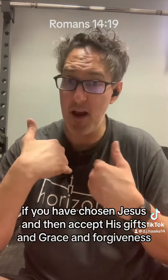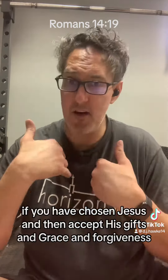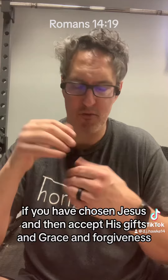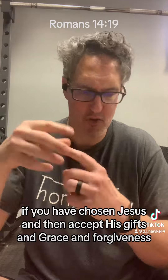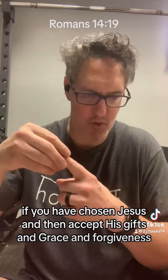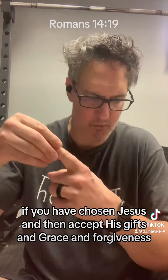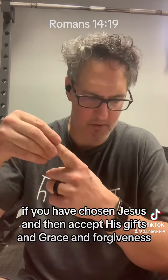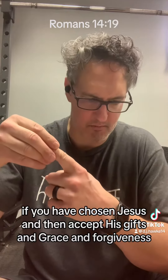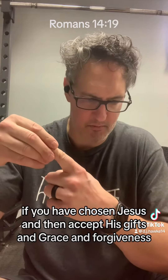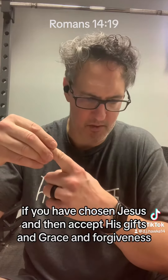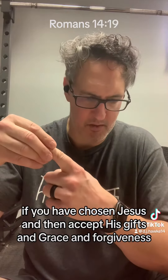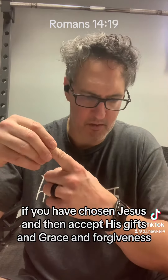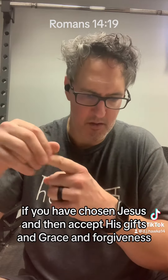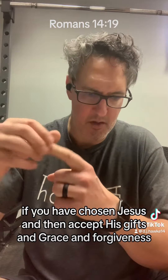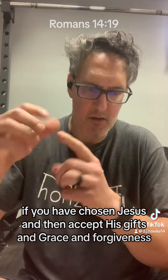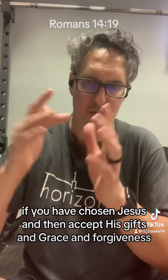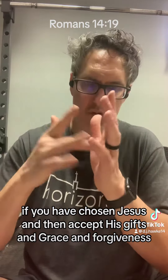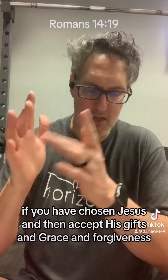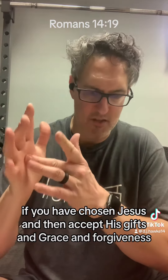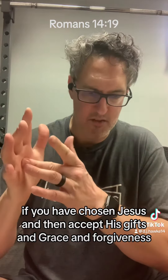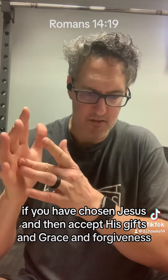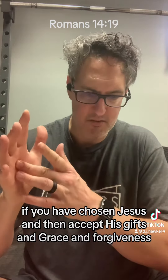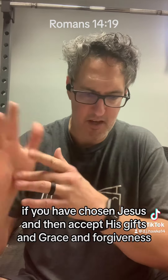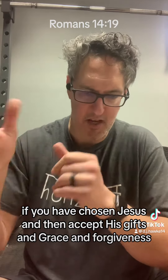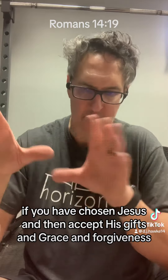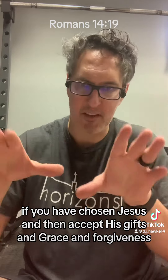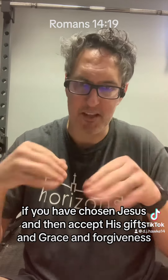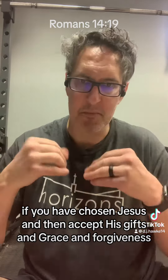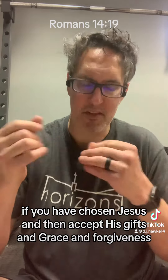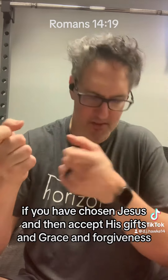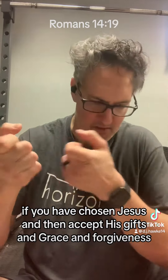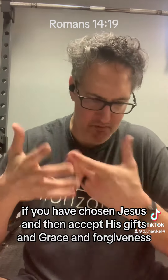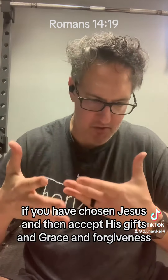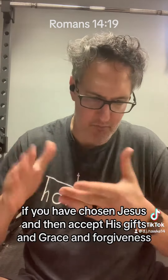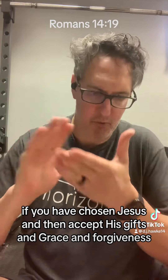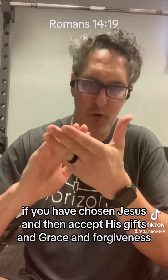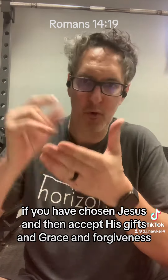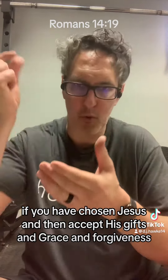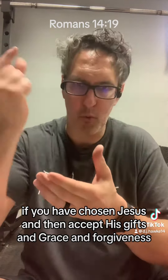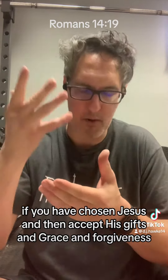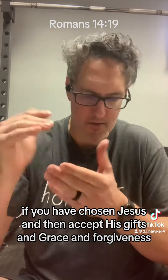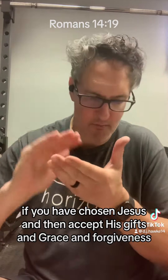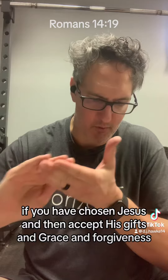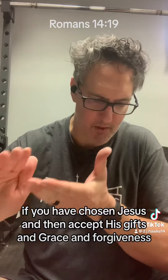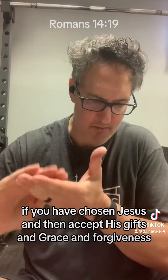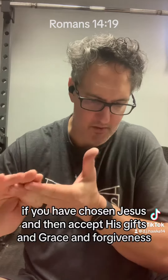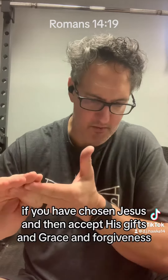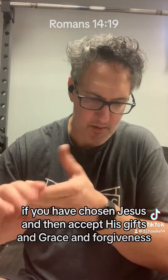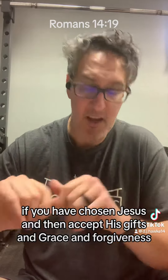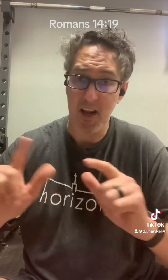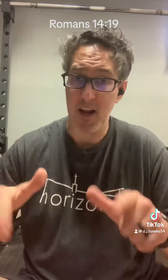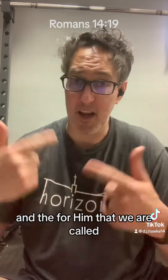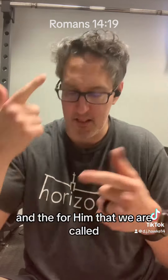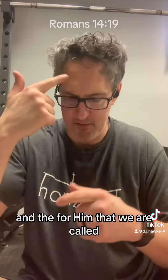if you have chosen Jesus and have accepted his gifts of grace and forgiveness and live for